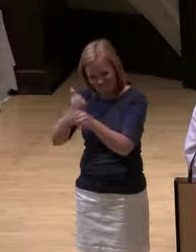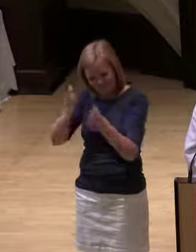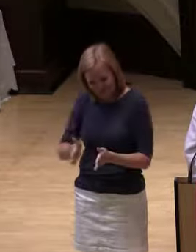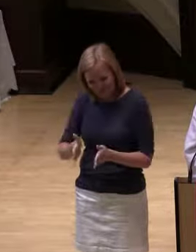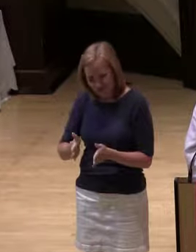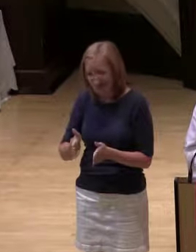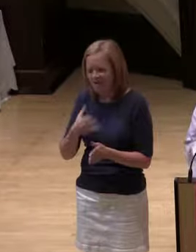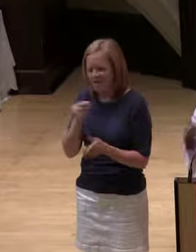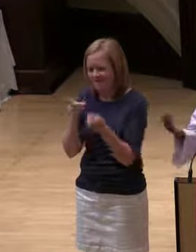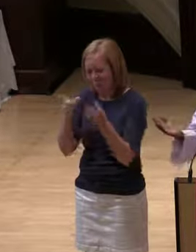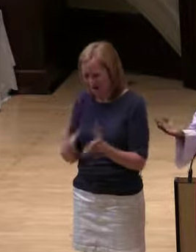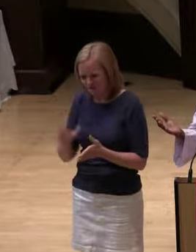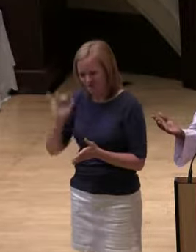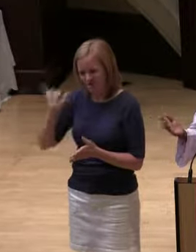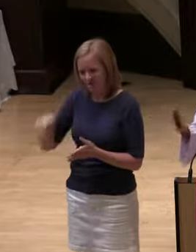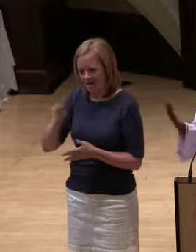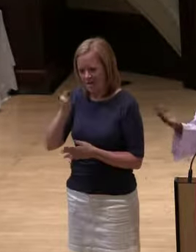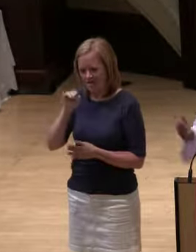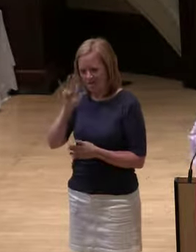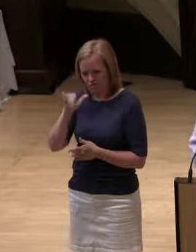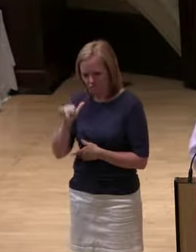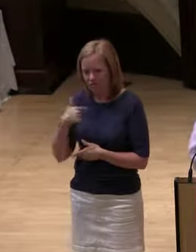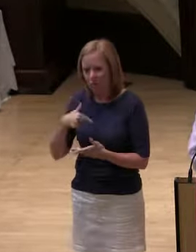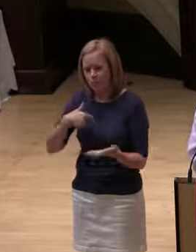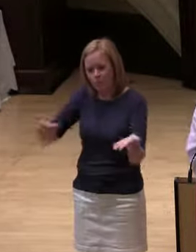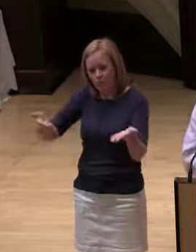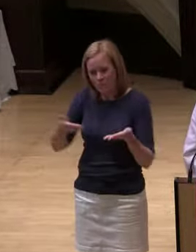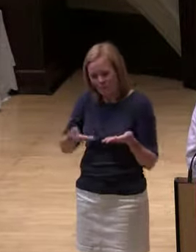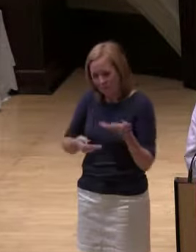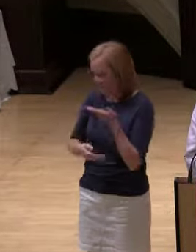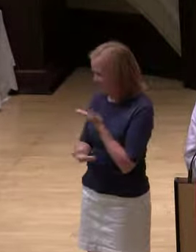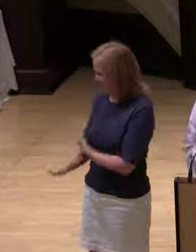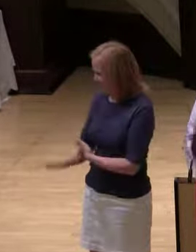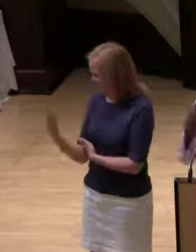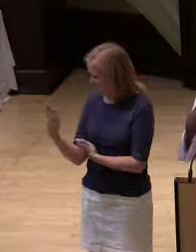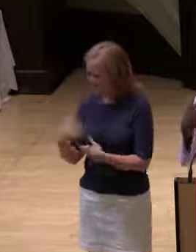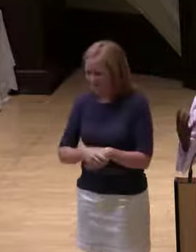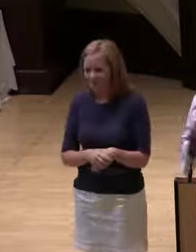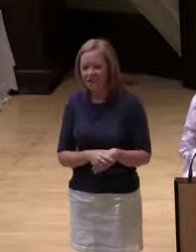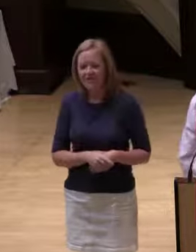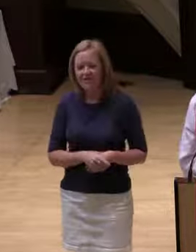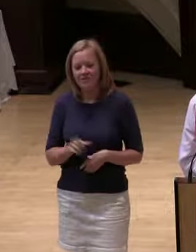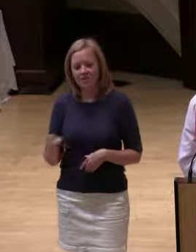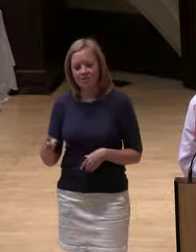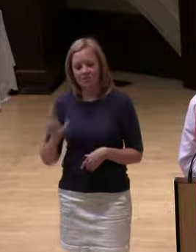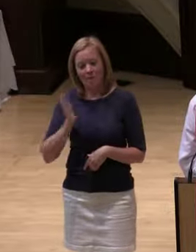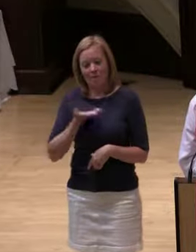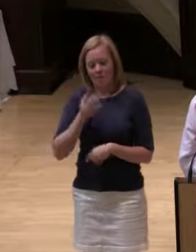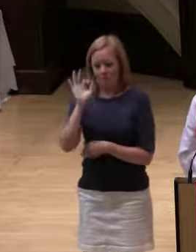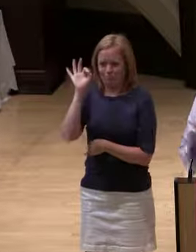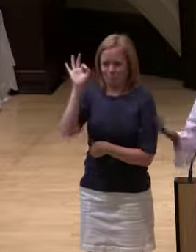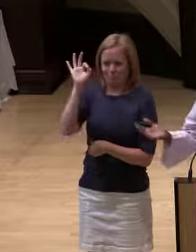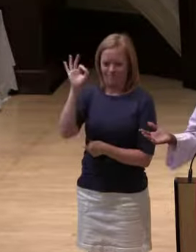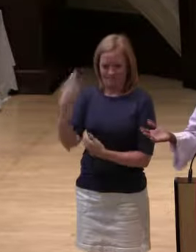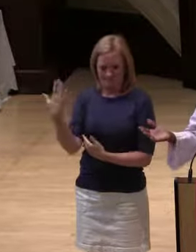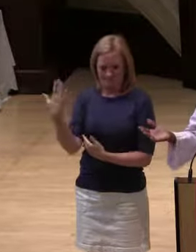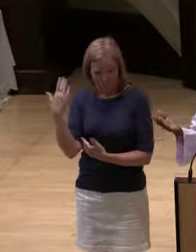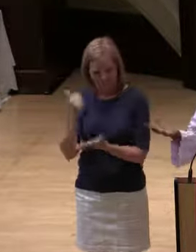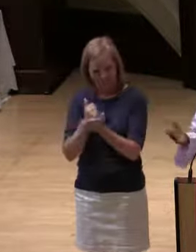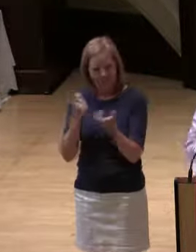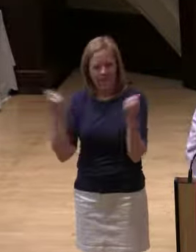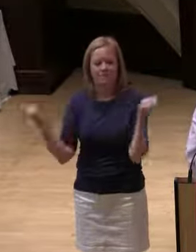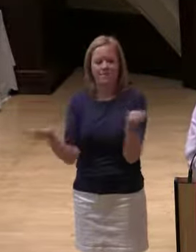ministry. And so we just welcome her this morning, as she is our preacher this morning, to help